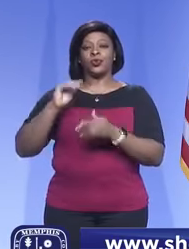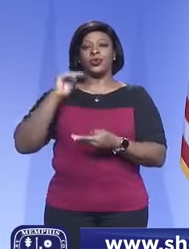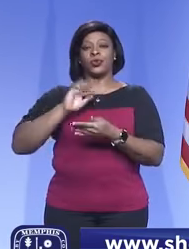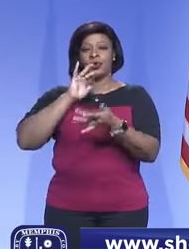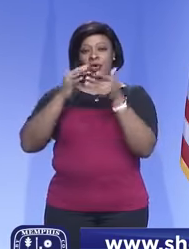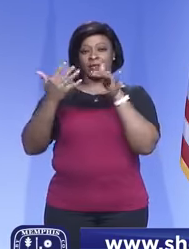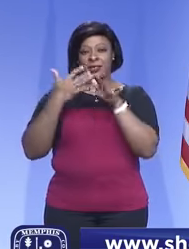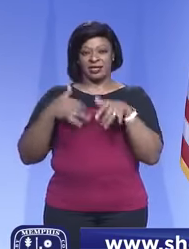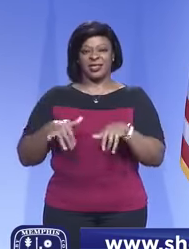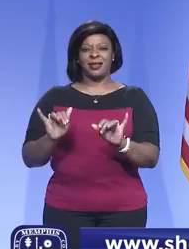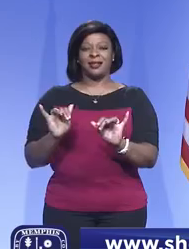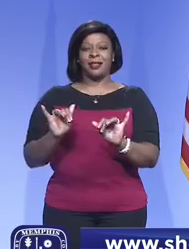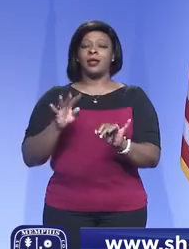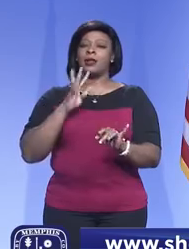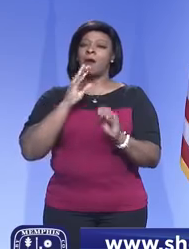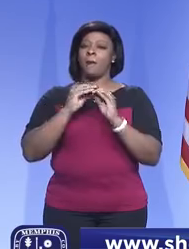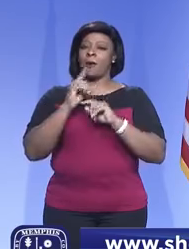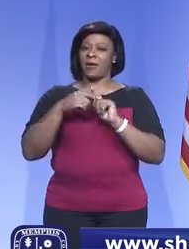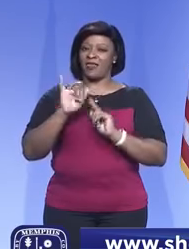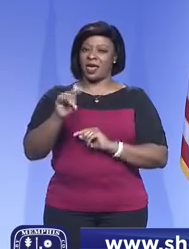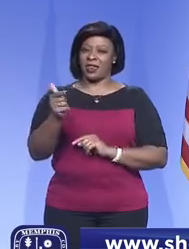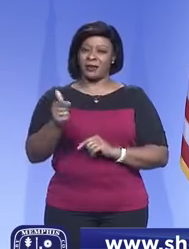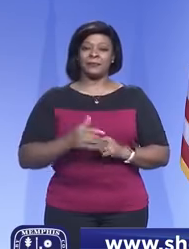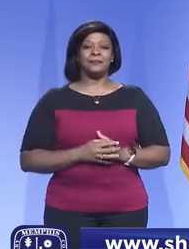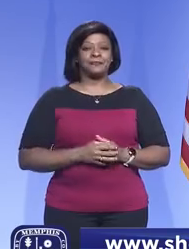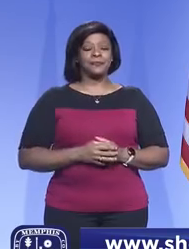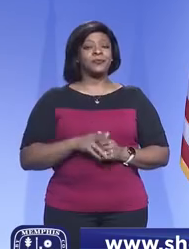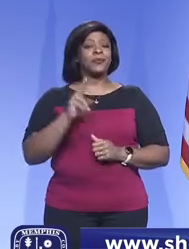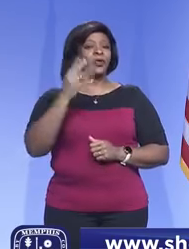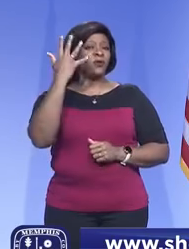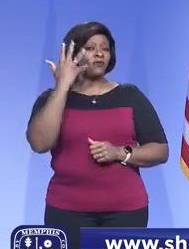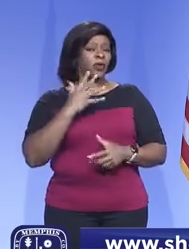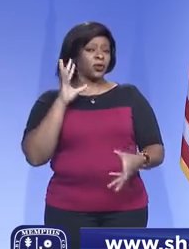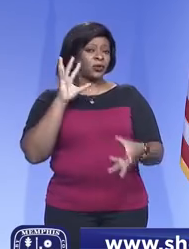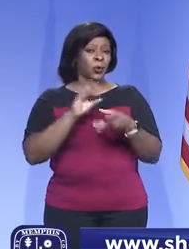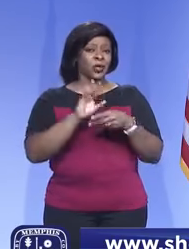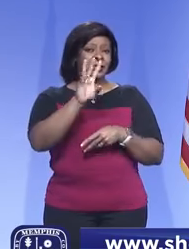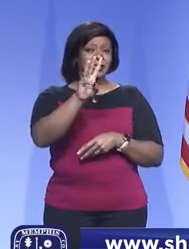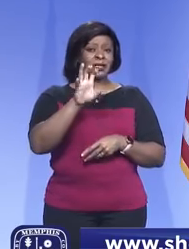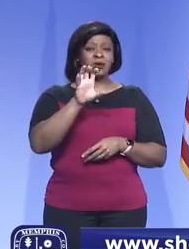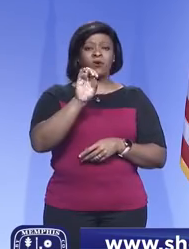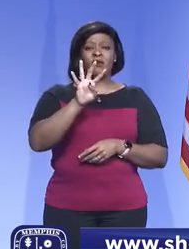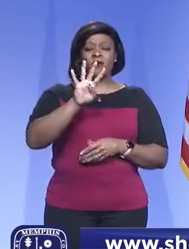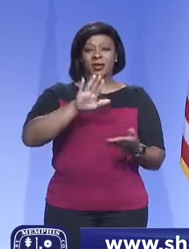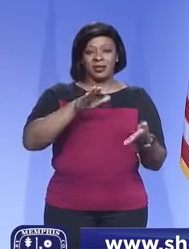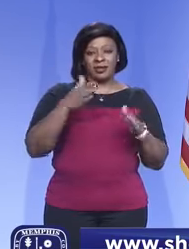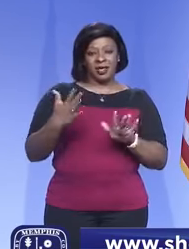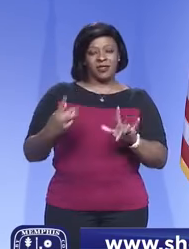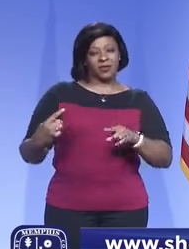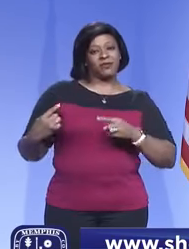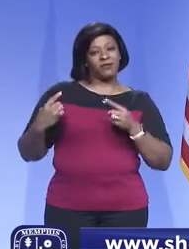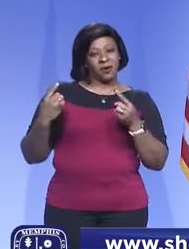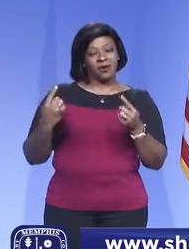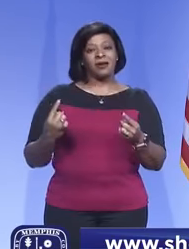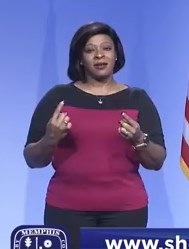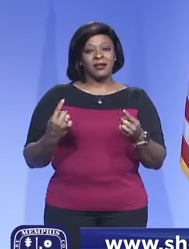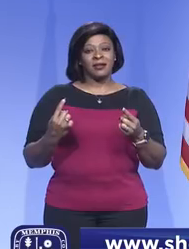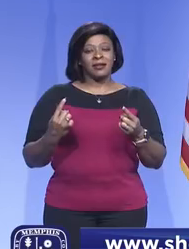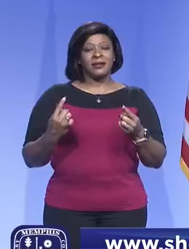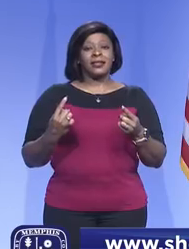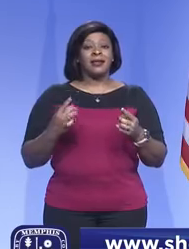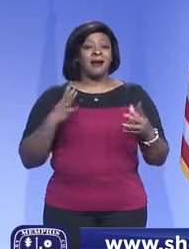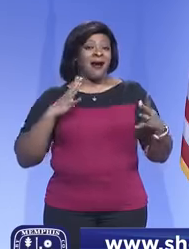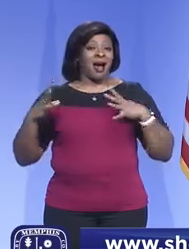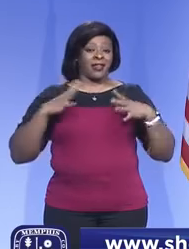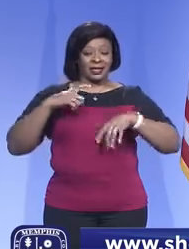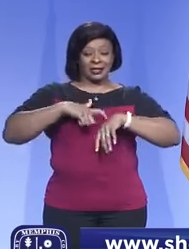And we'll talk more about that shortly. Unfortunately, we have had 604 deaths thus far. As we go into the